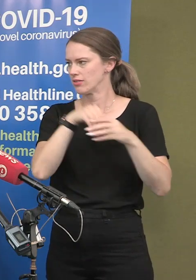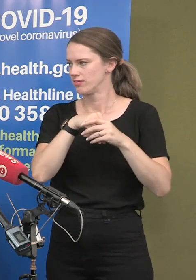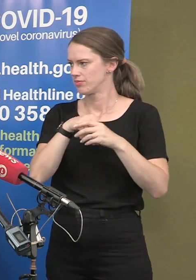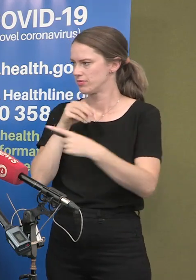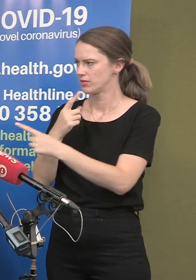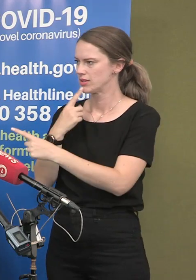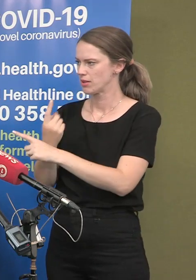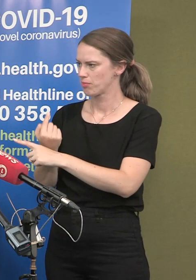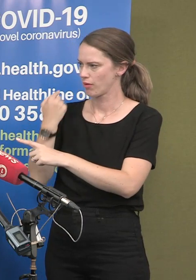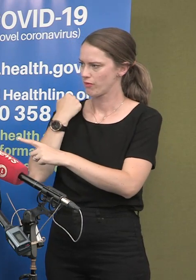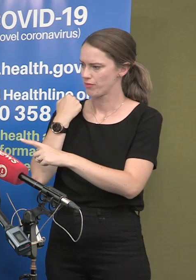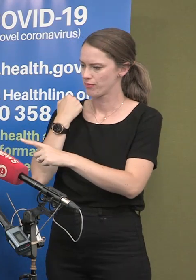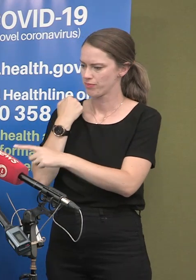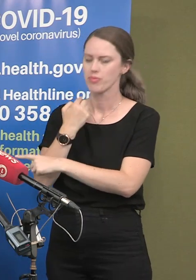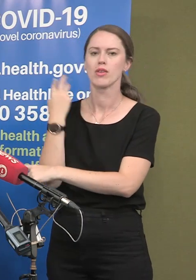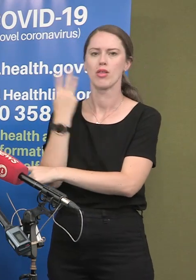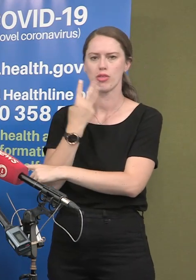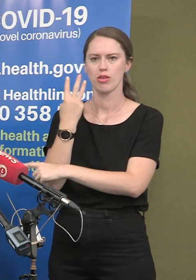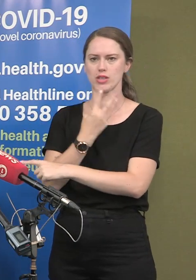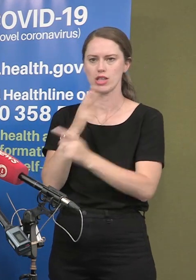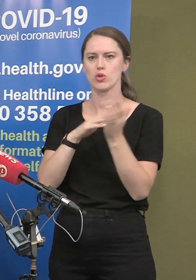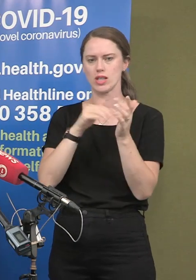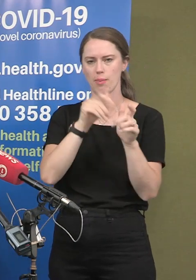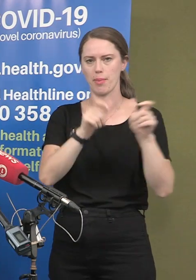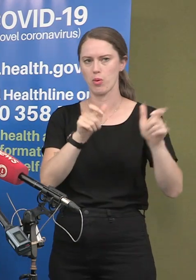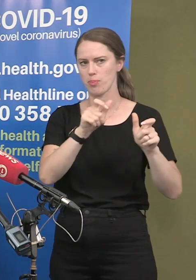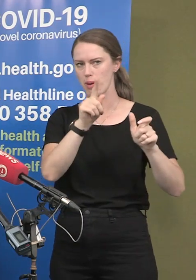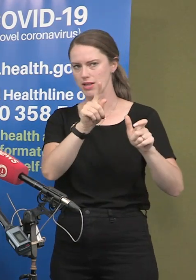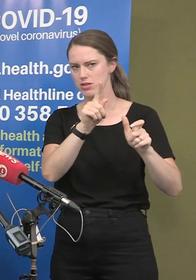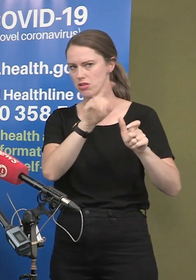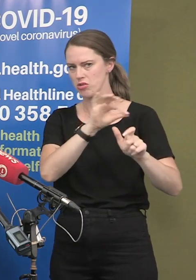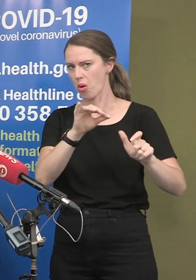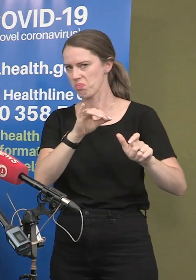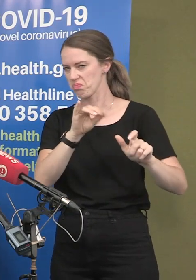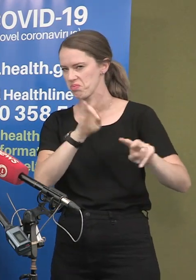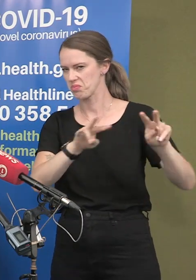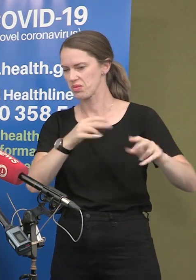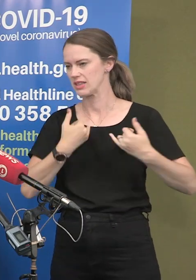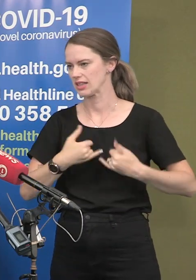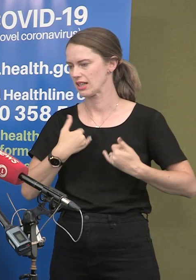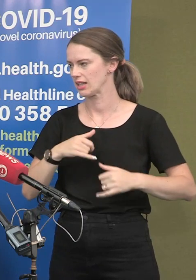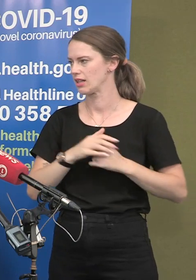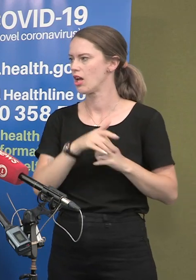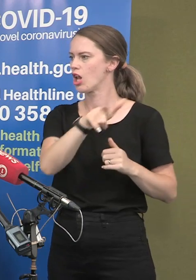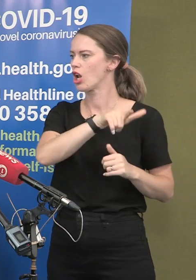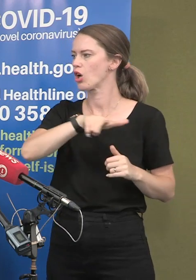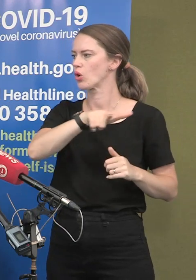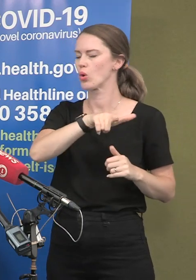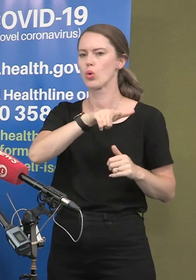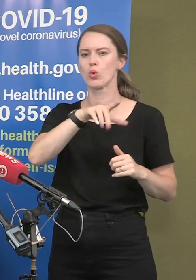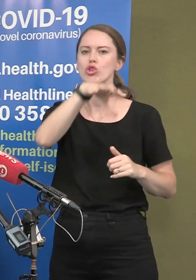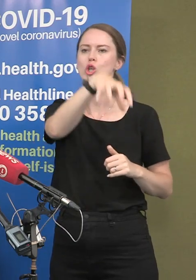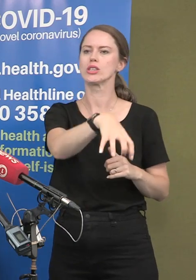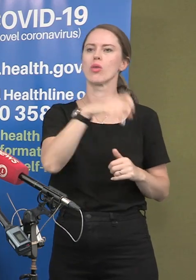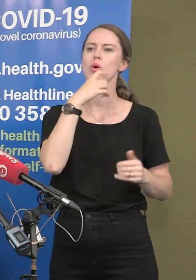You Let me said just. that previously 13 okay. New Zealanders on board that, not aware of any health concerns. And of course, what would happen would be the local consul would be reaching out